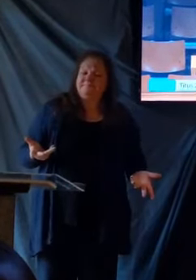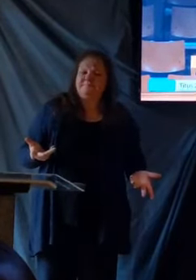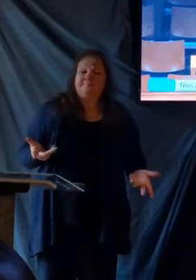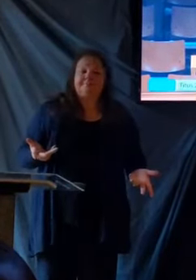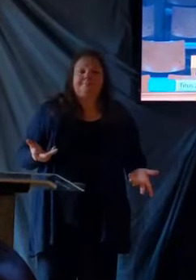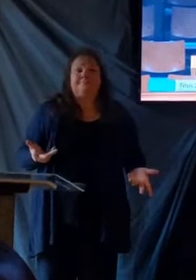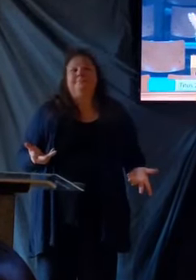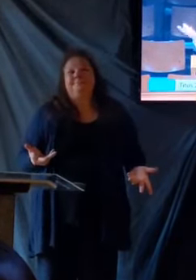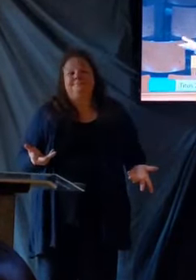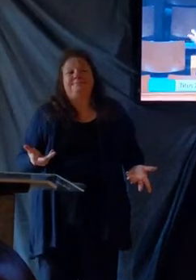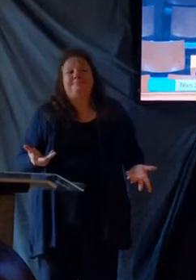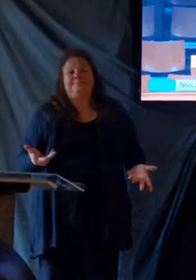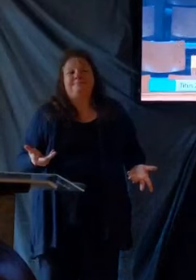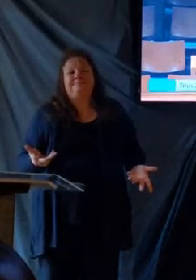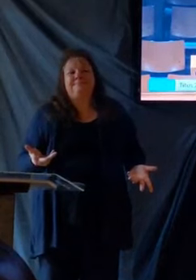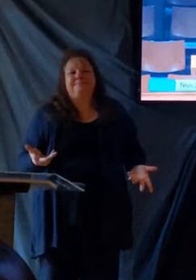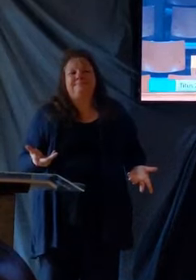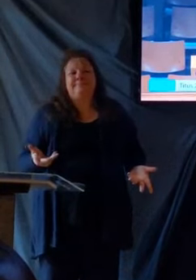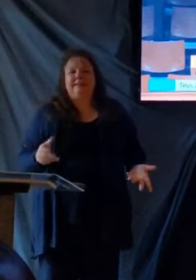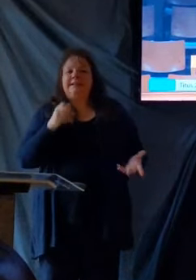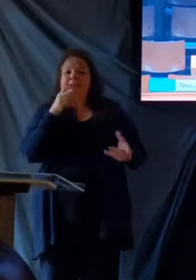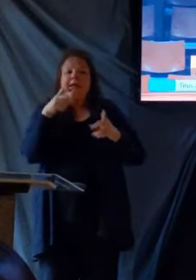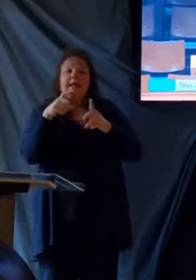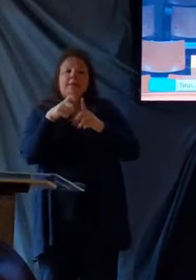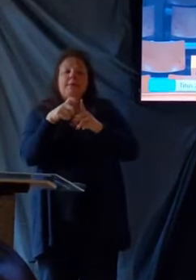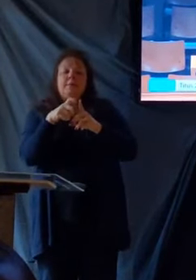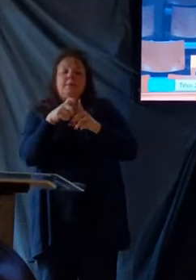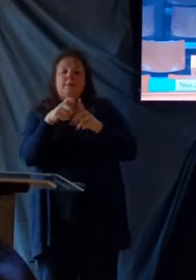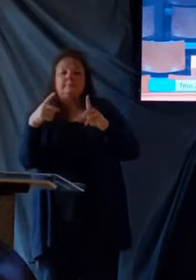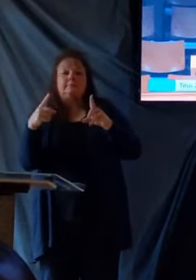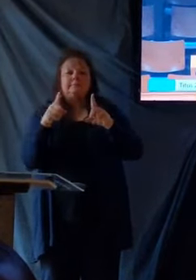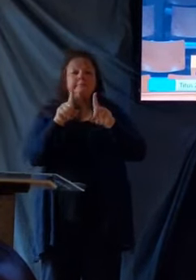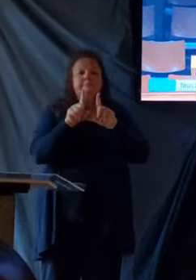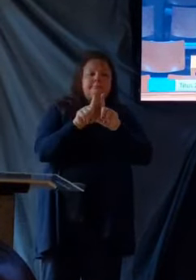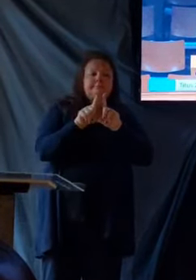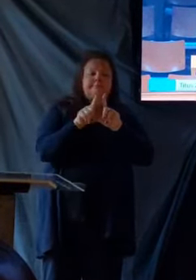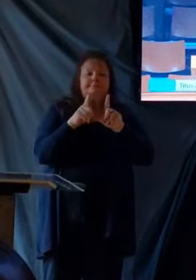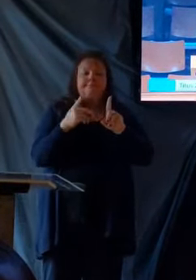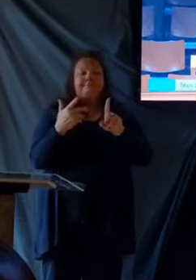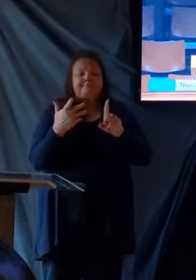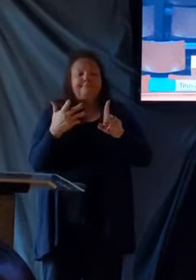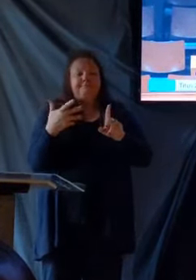It's not the word like parakaleo that we think of often as